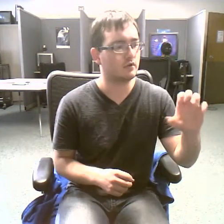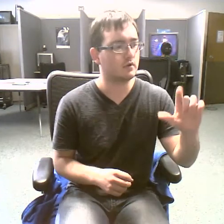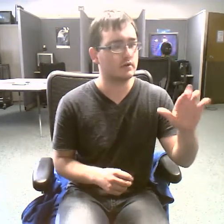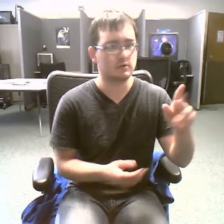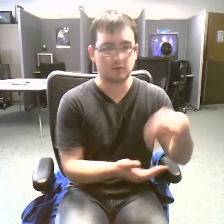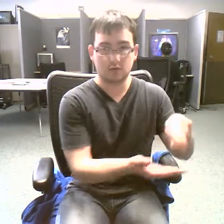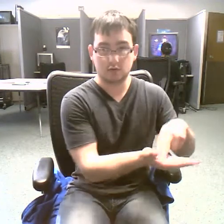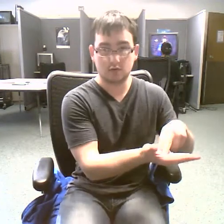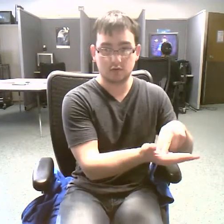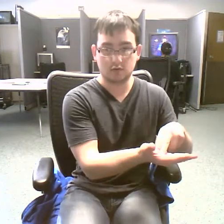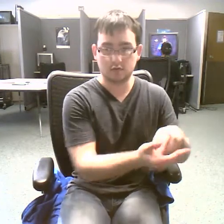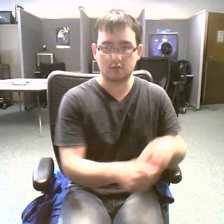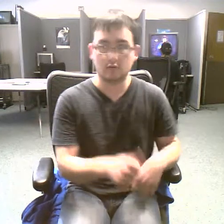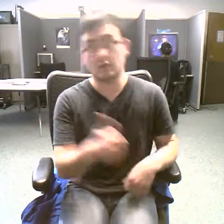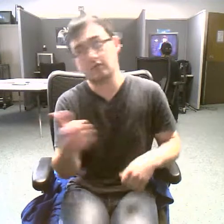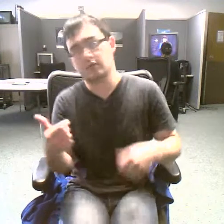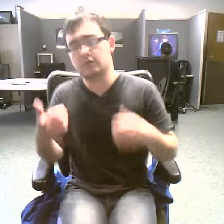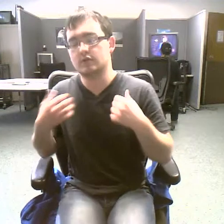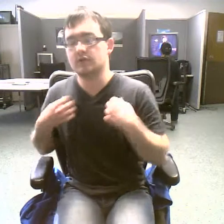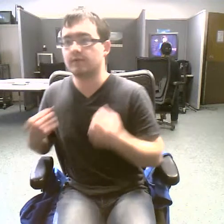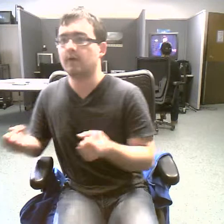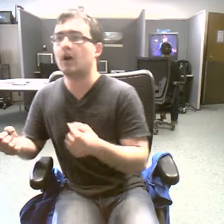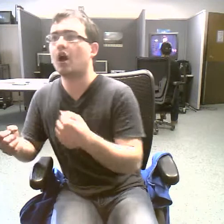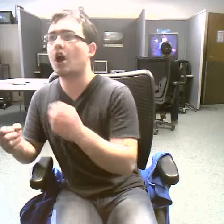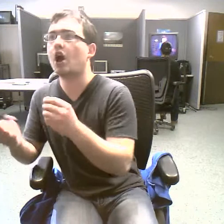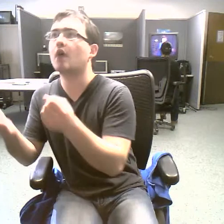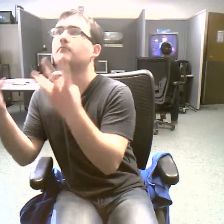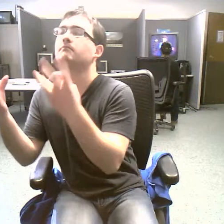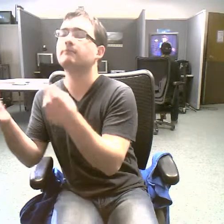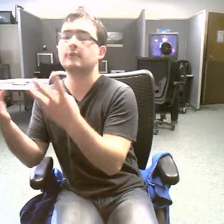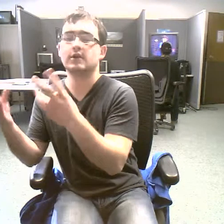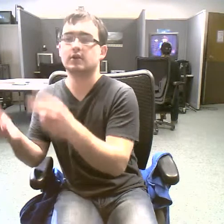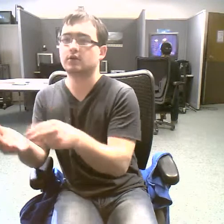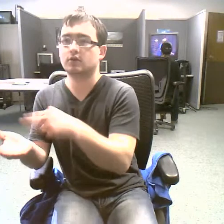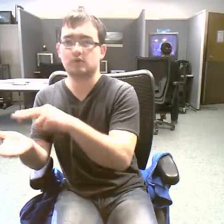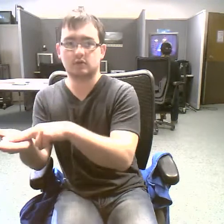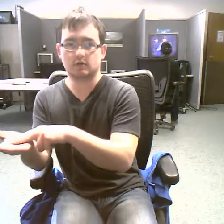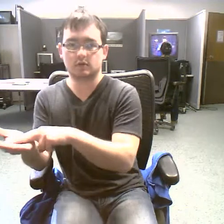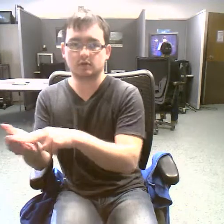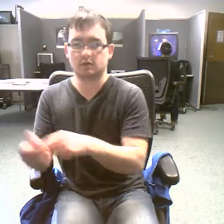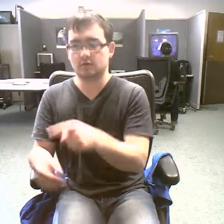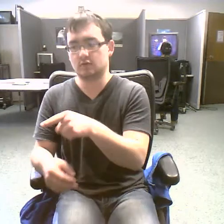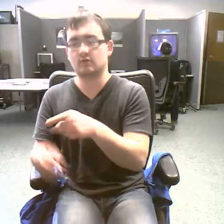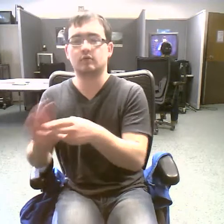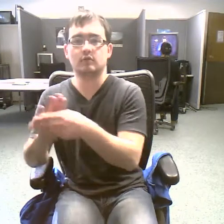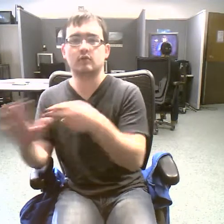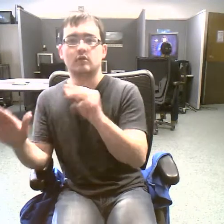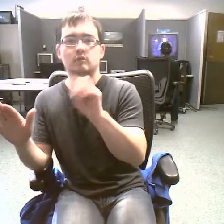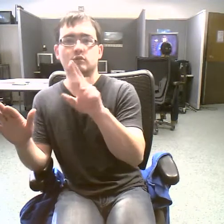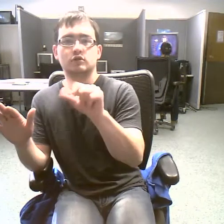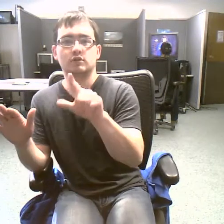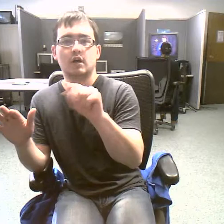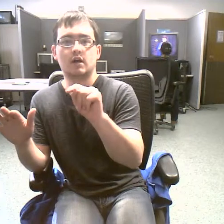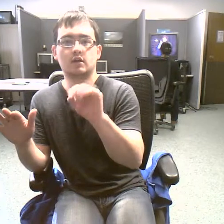cells that have hundreds of nuclei. They're called multinucleated. The thing that they all have in common is that they